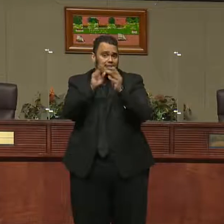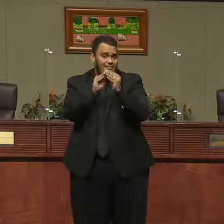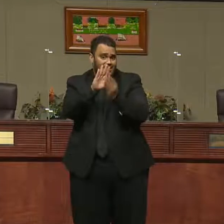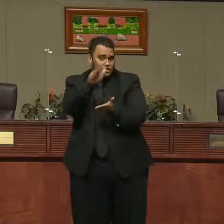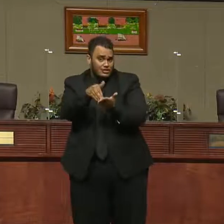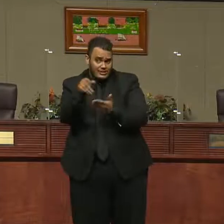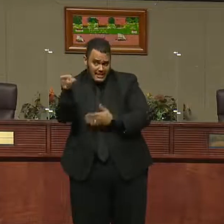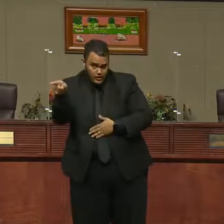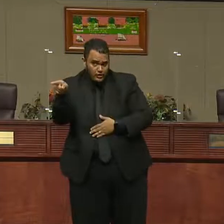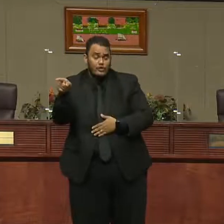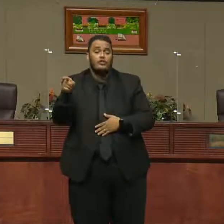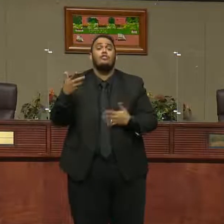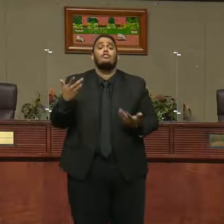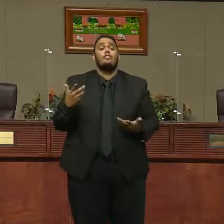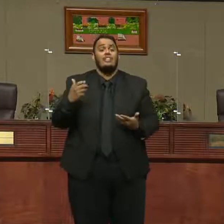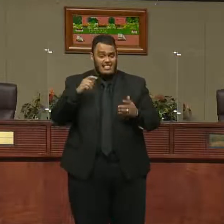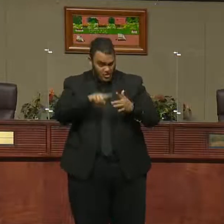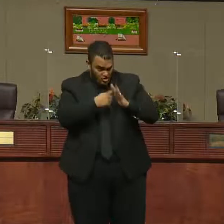to use it?